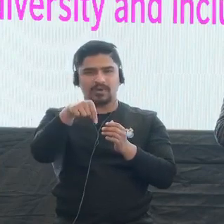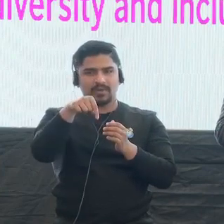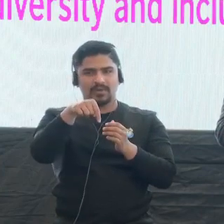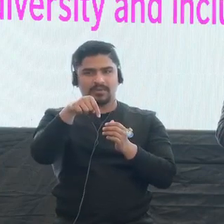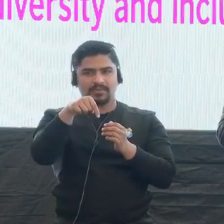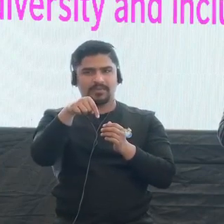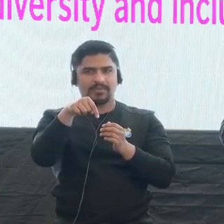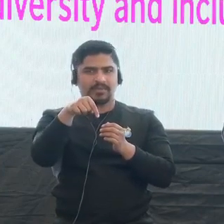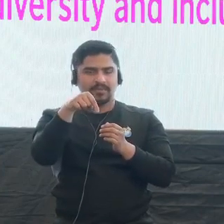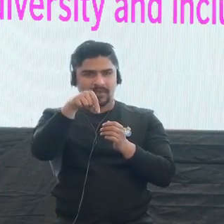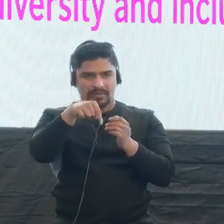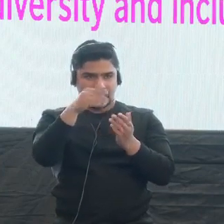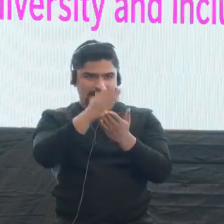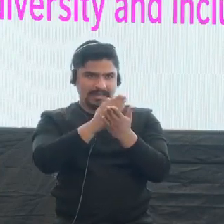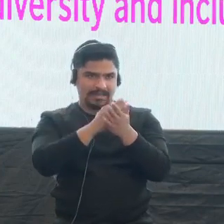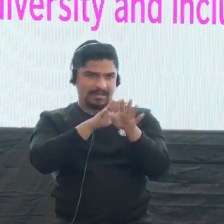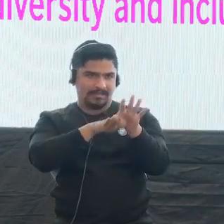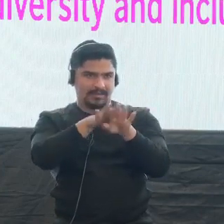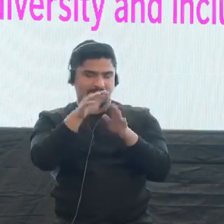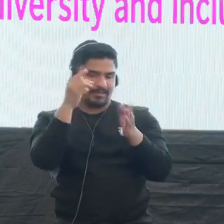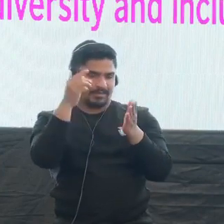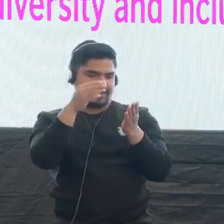programs leading to